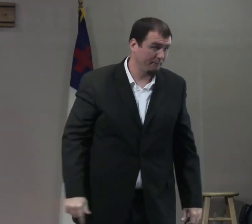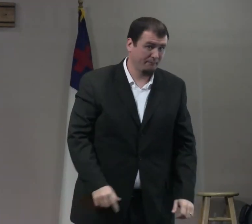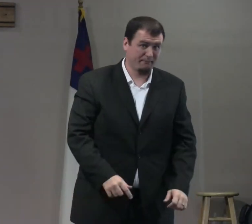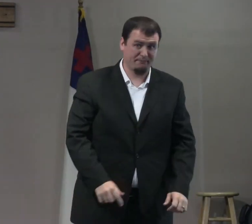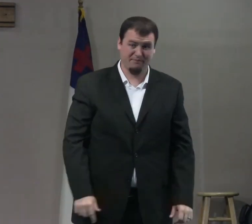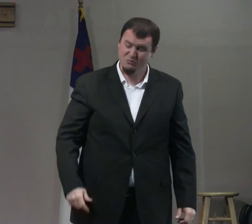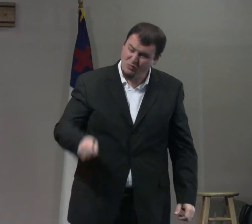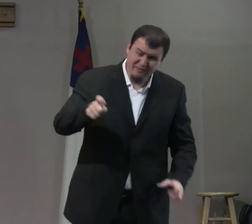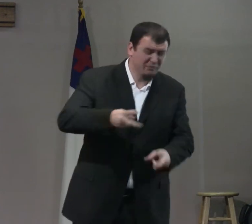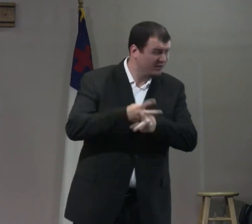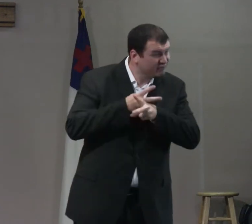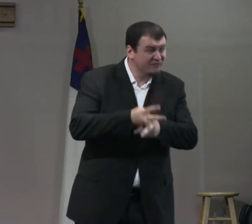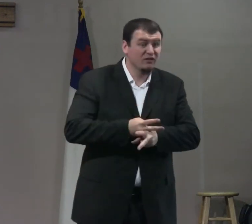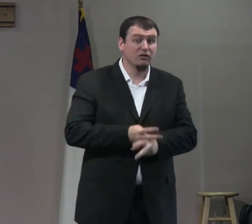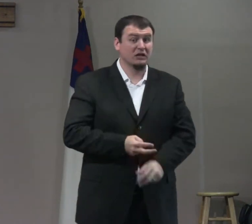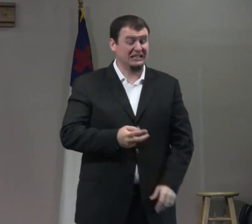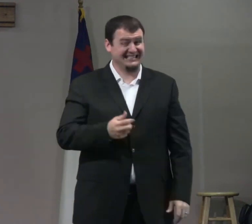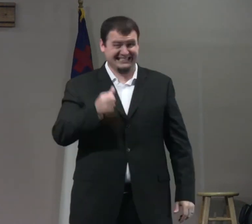you've got to be careful every time.